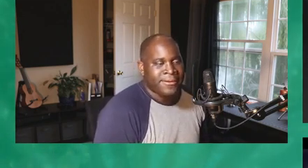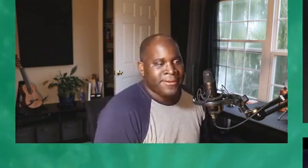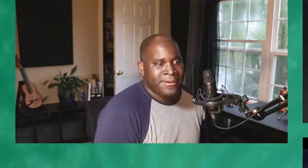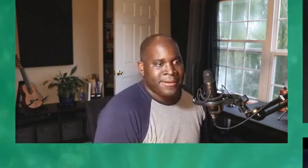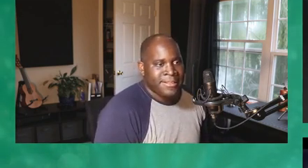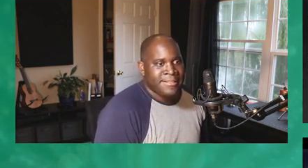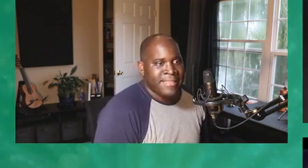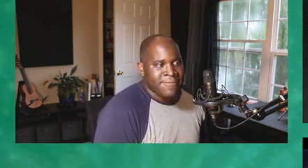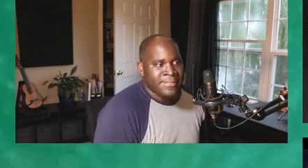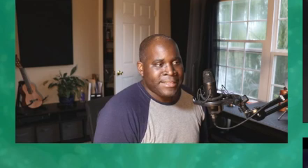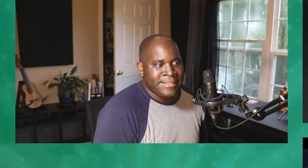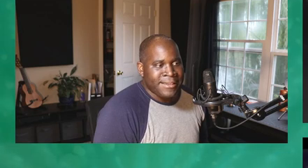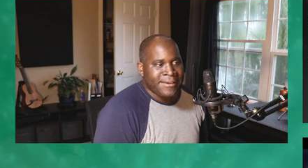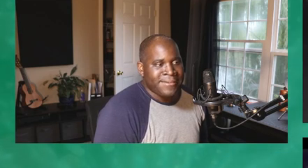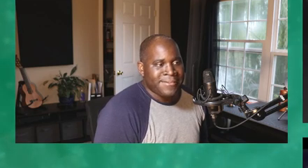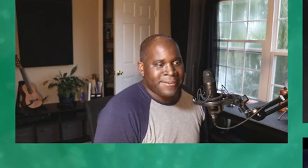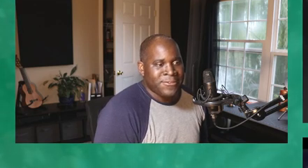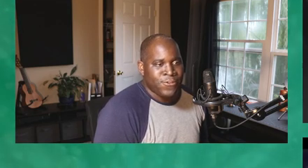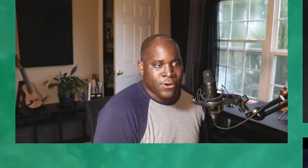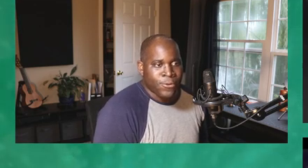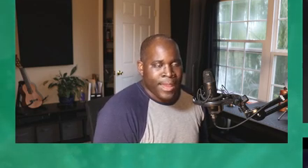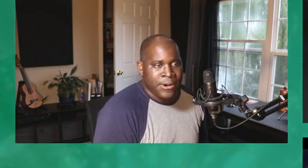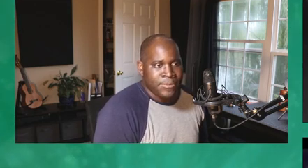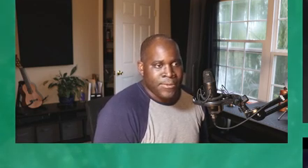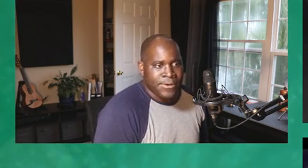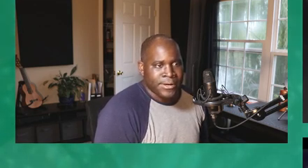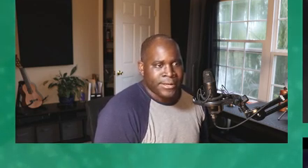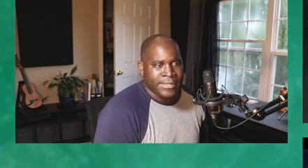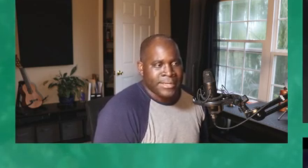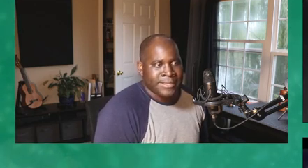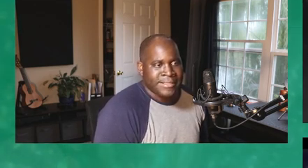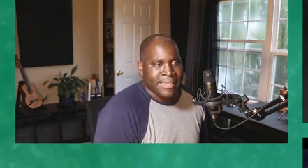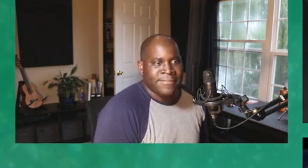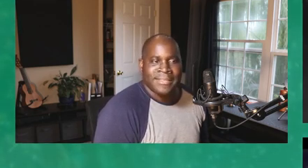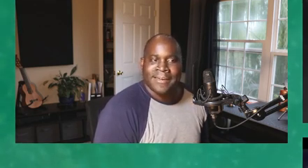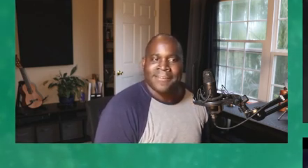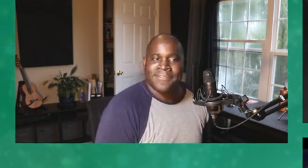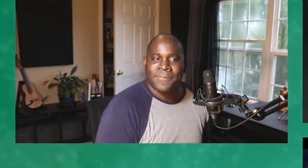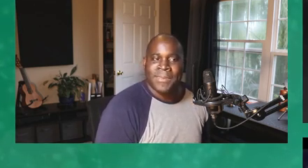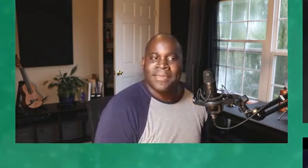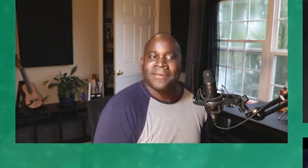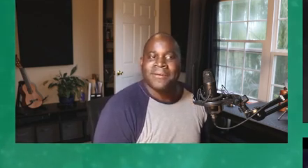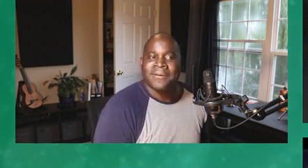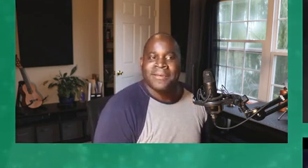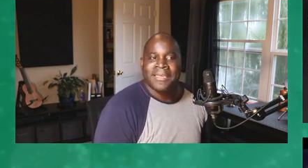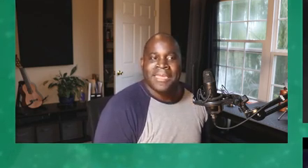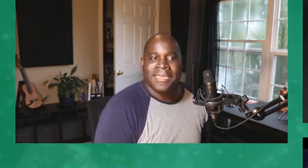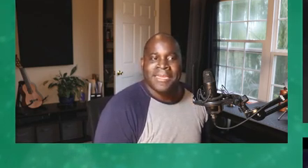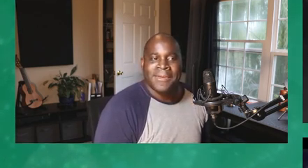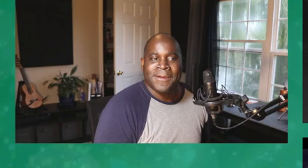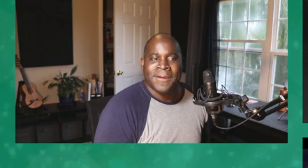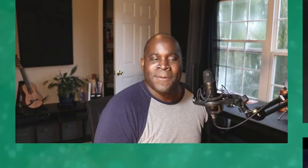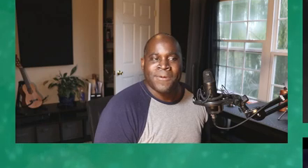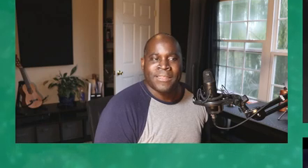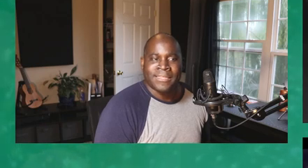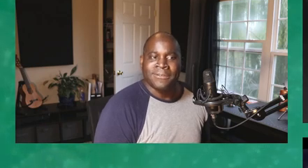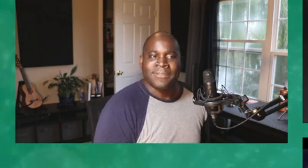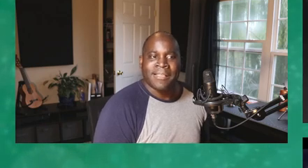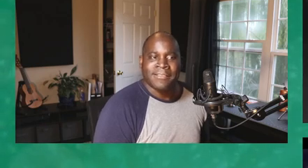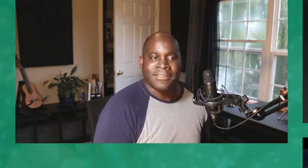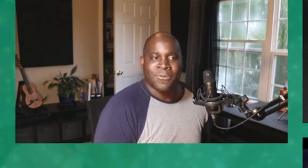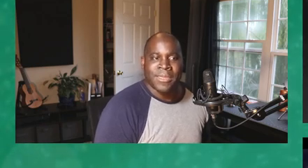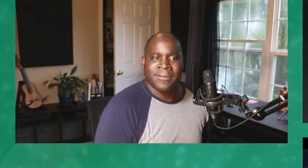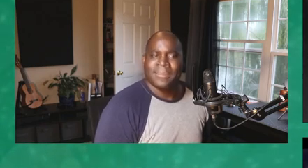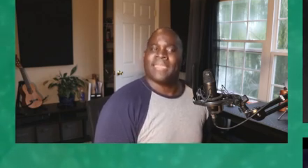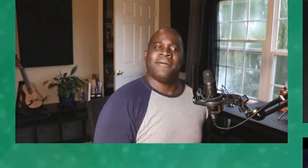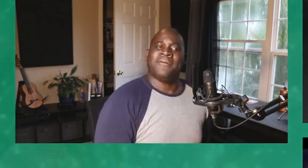Amaya definitely does joke around more, definitely does speak with a lilt